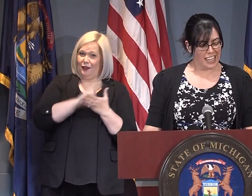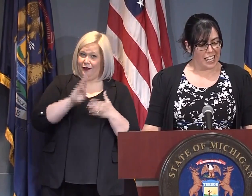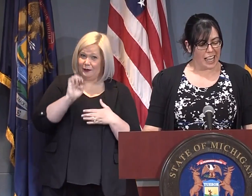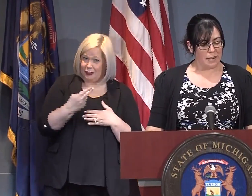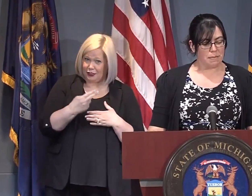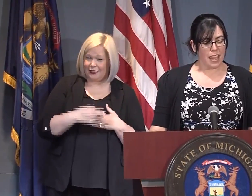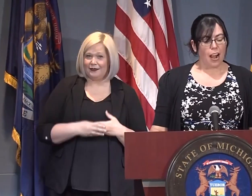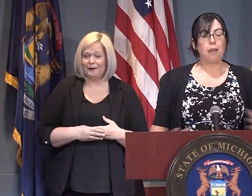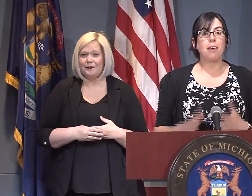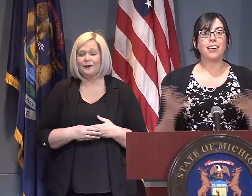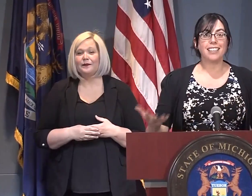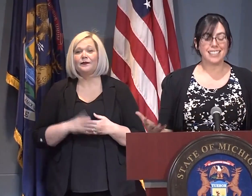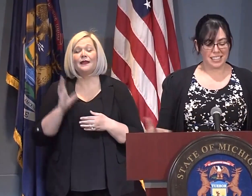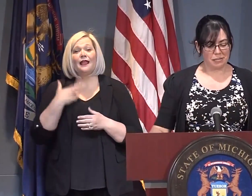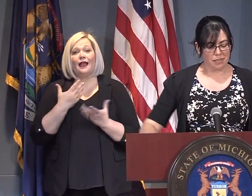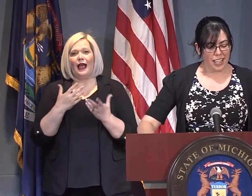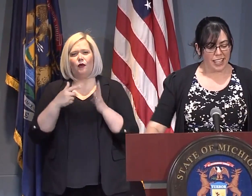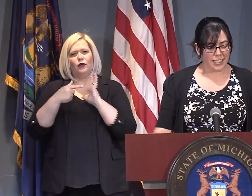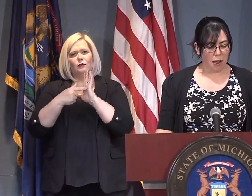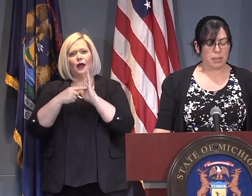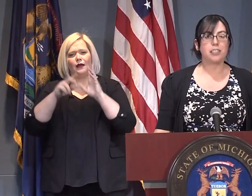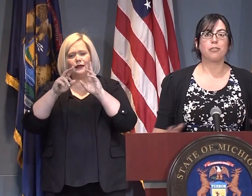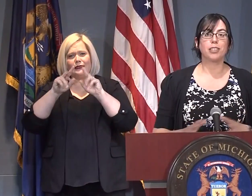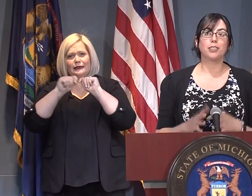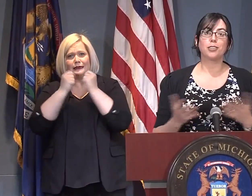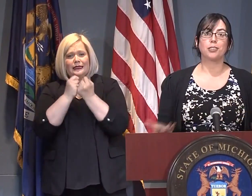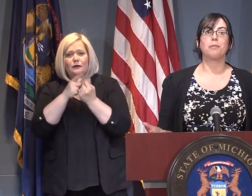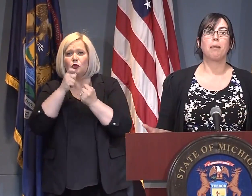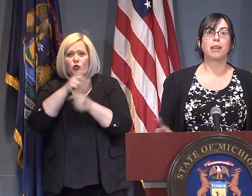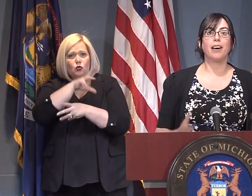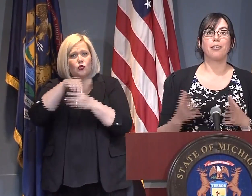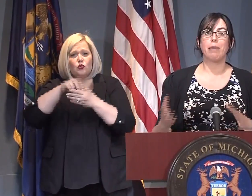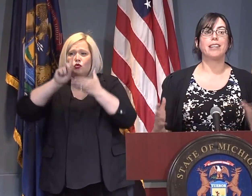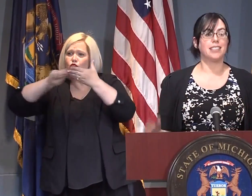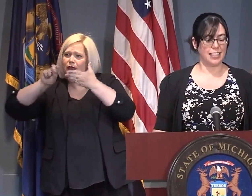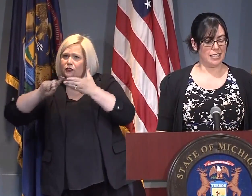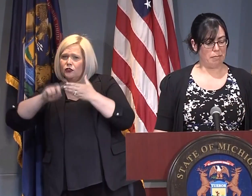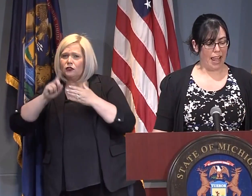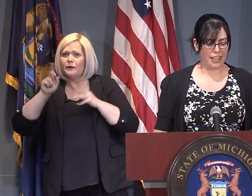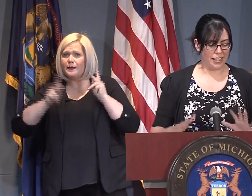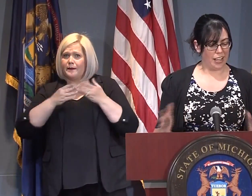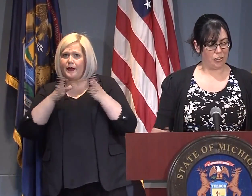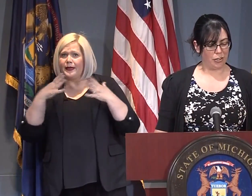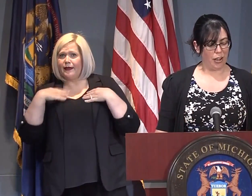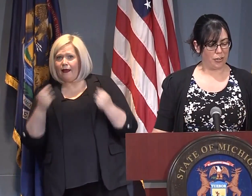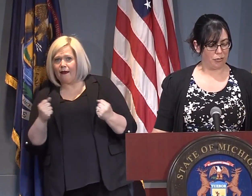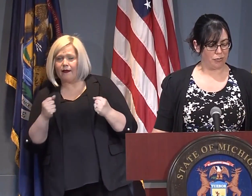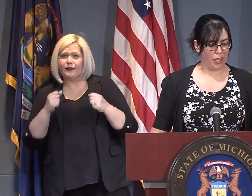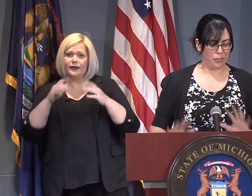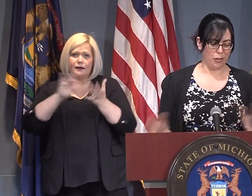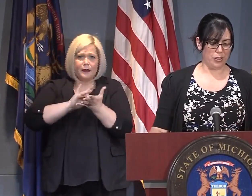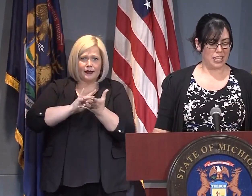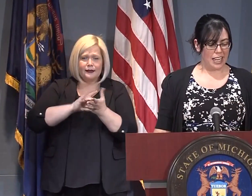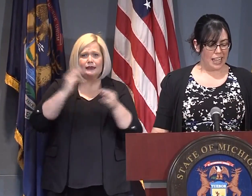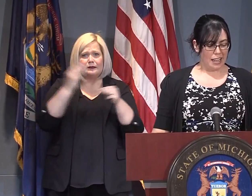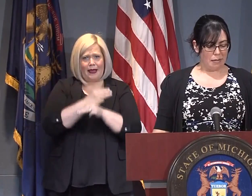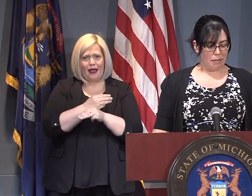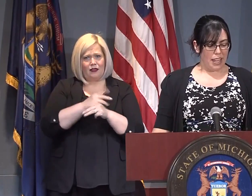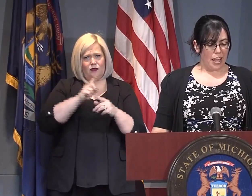Michigan. Our modeling team is a combination of researchers in public health, medicine, math, and other